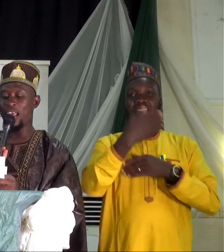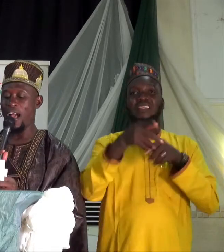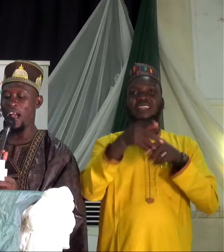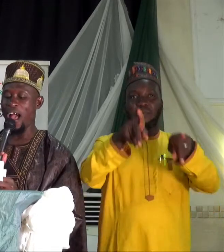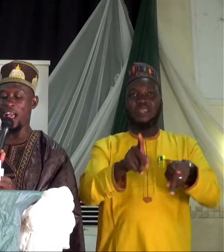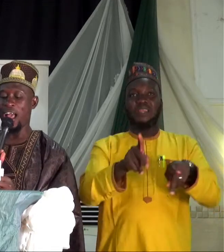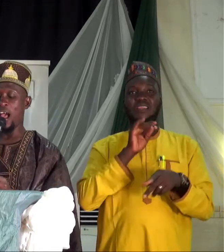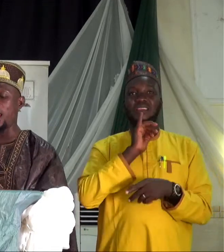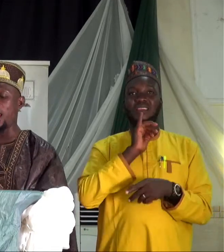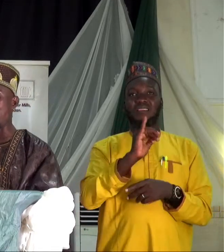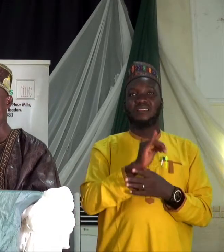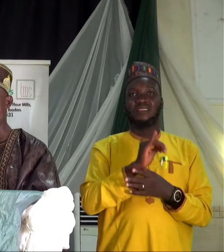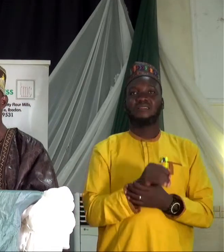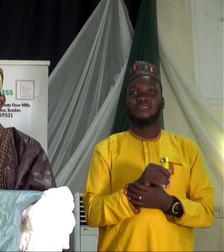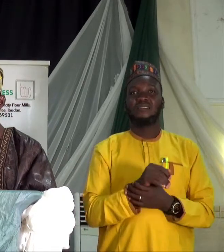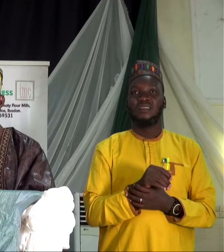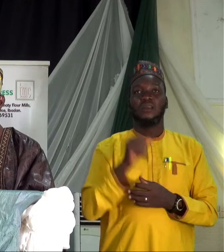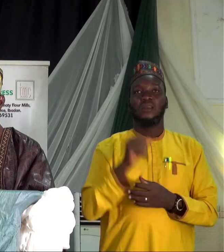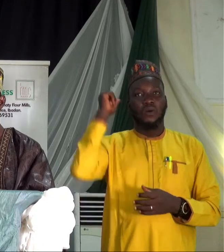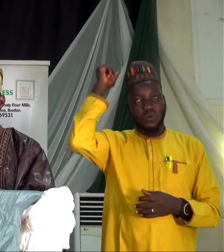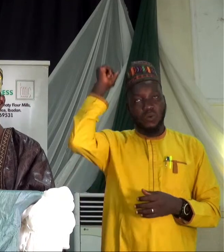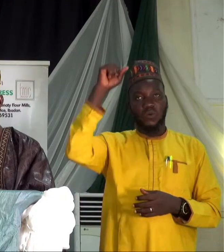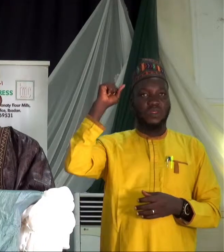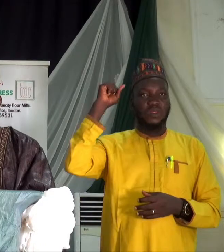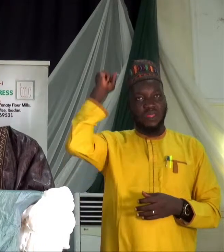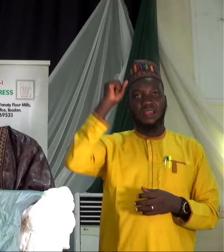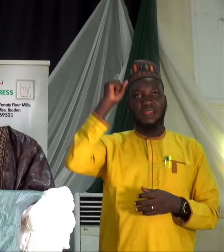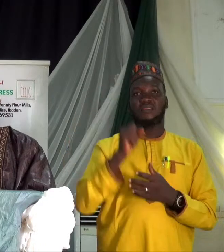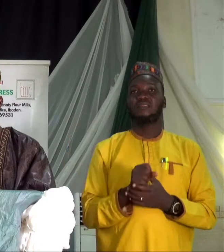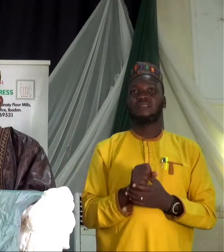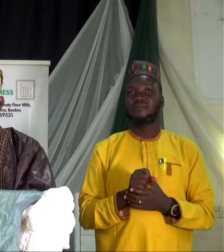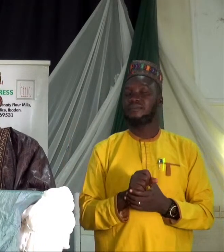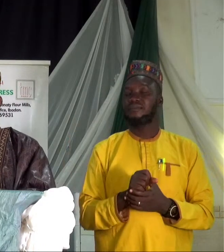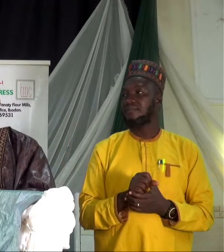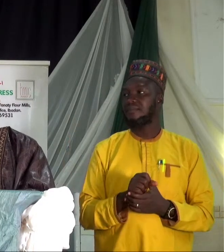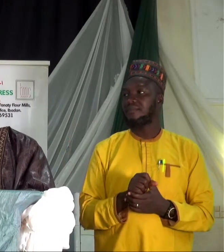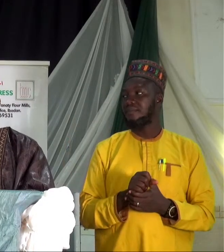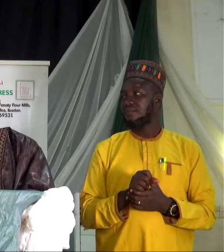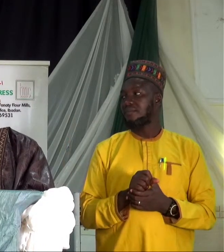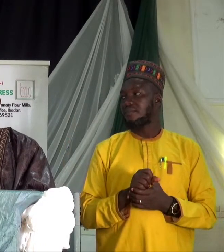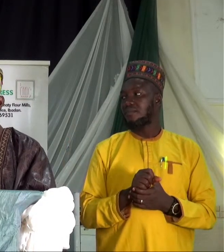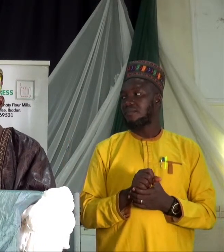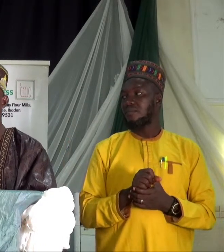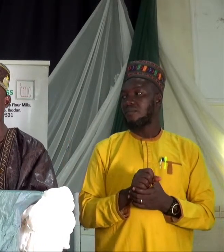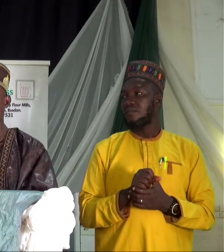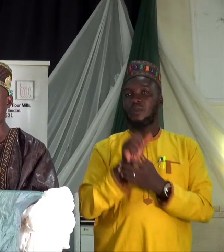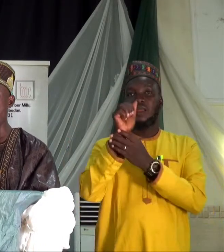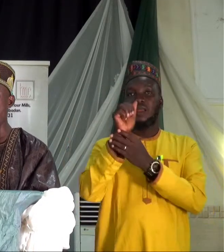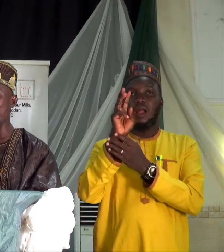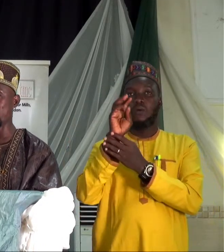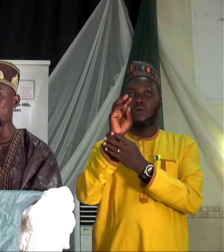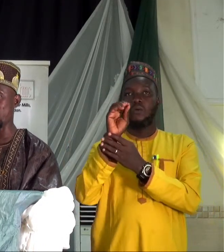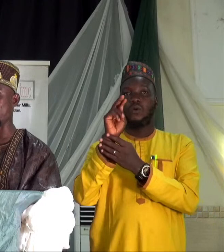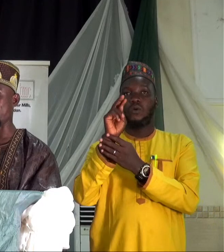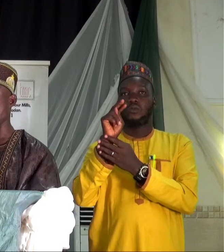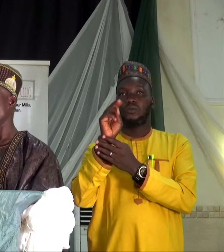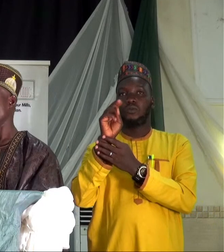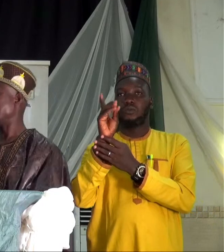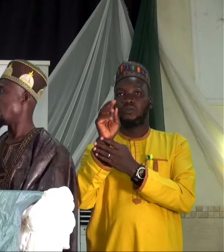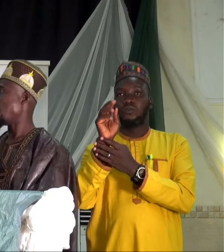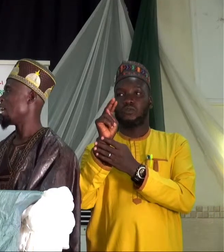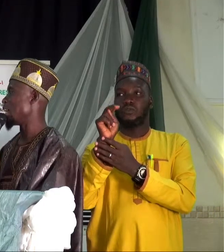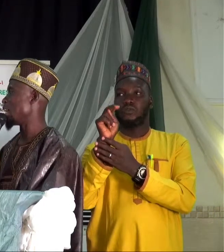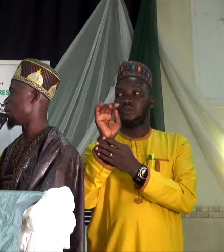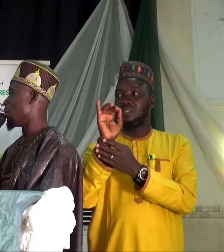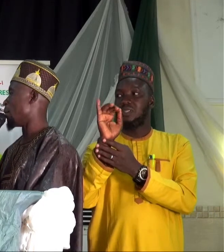Aha, ana ni awon stars wa. Al stars Abdul Munin Busairi